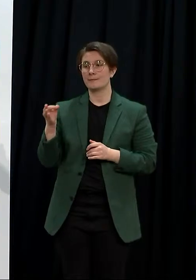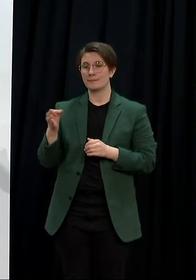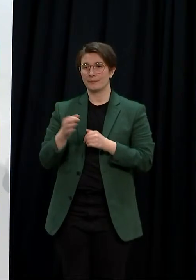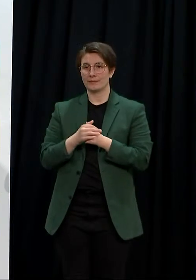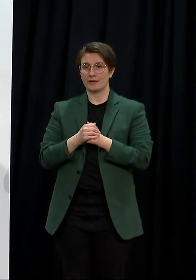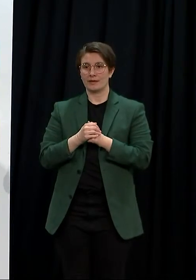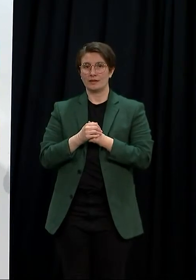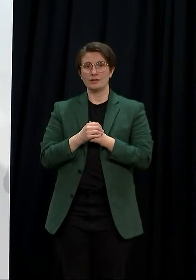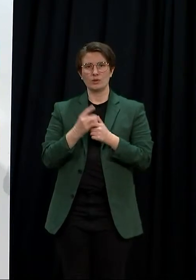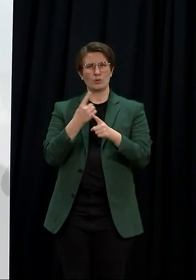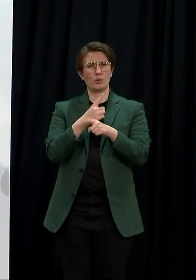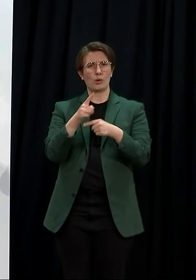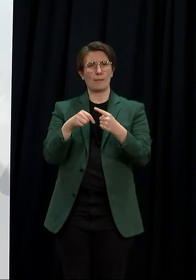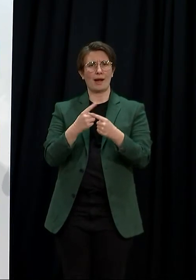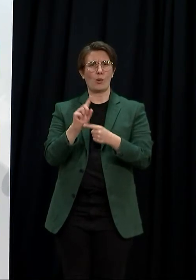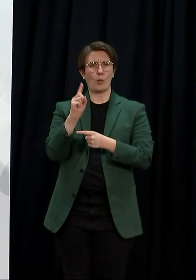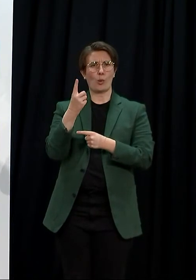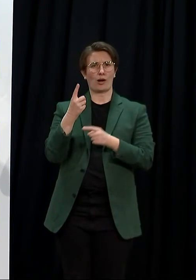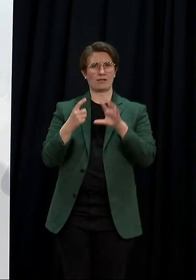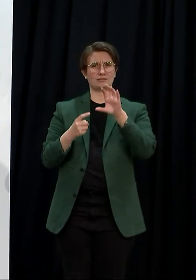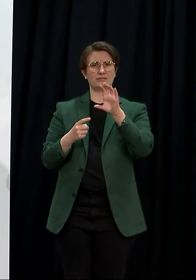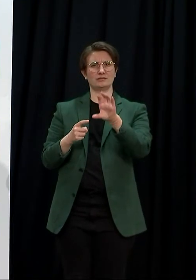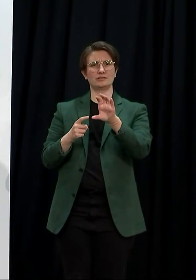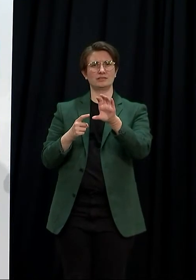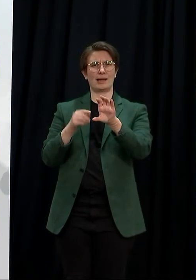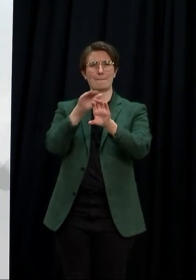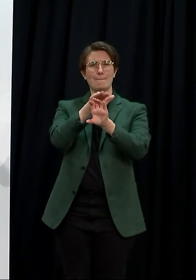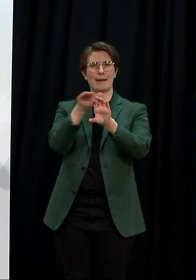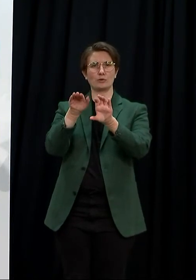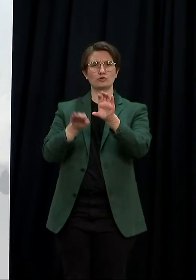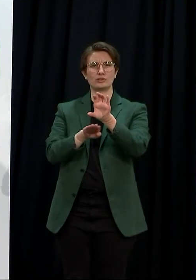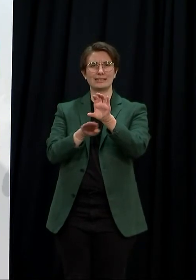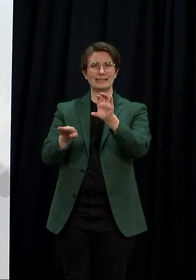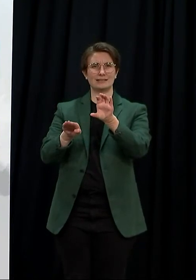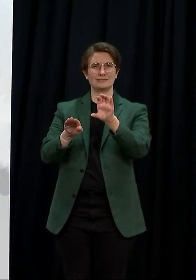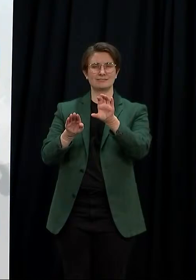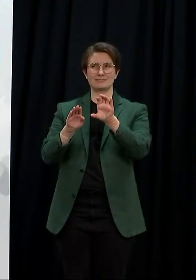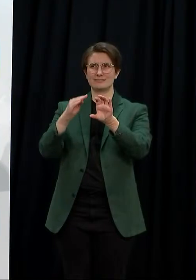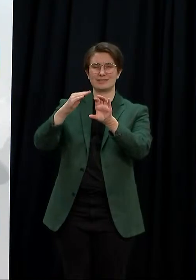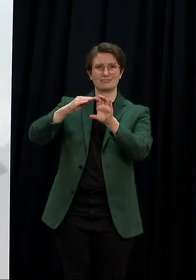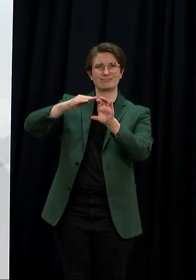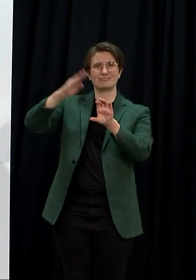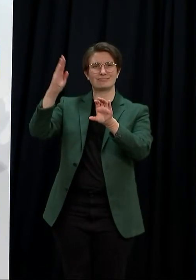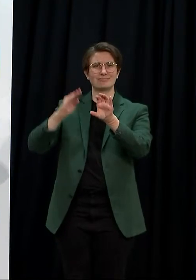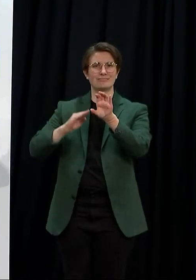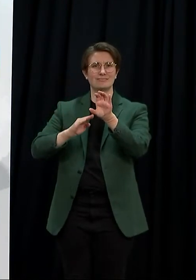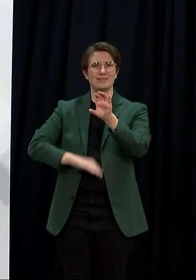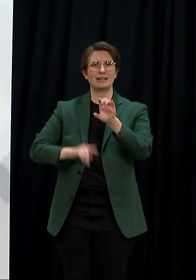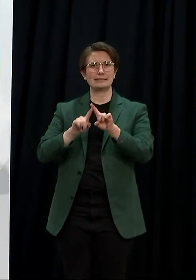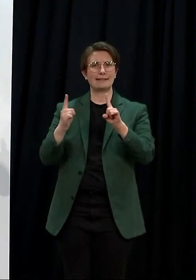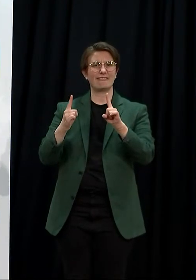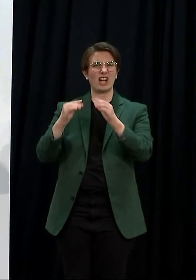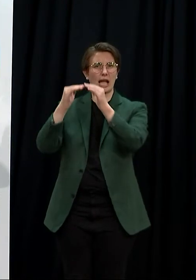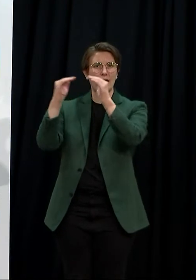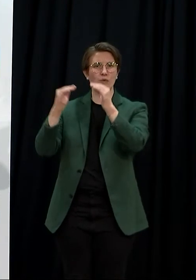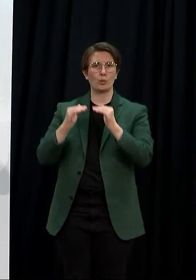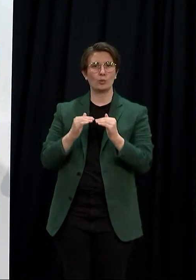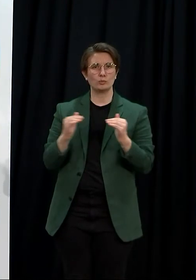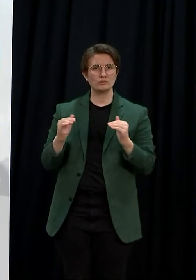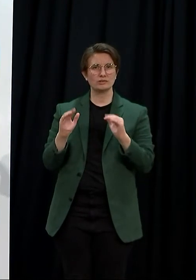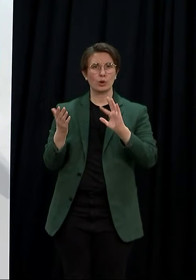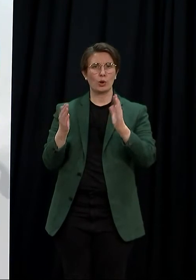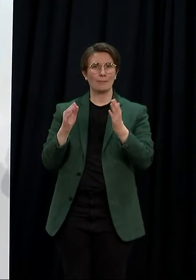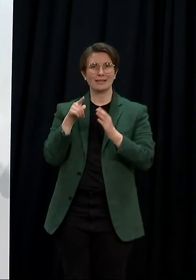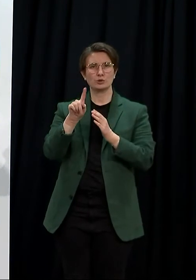Auckland and New Zealand in level 2. If the country were to move to level 1 and there to be a level 1, level 4